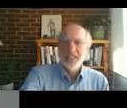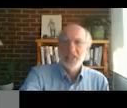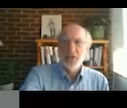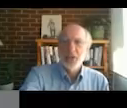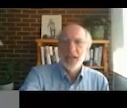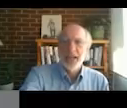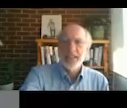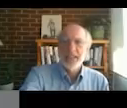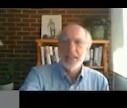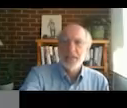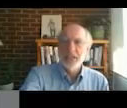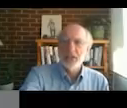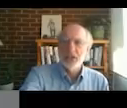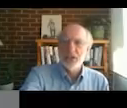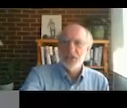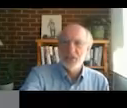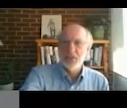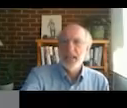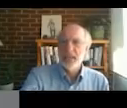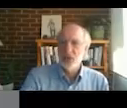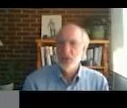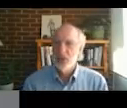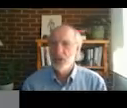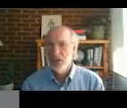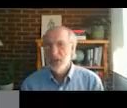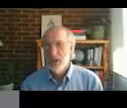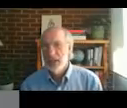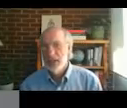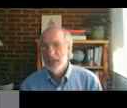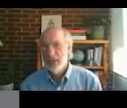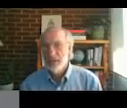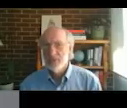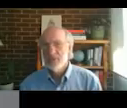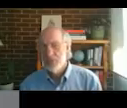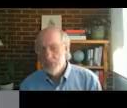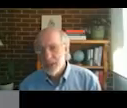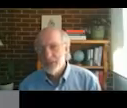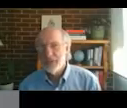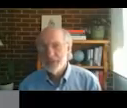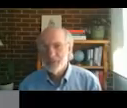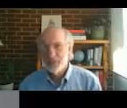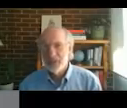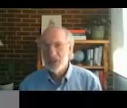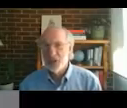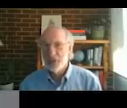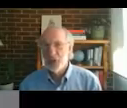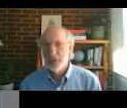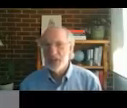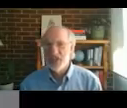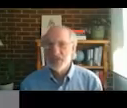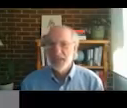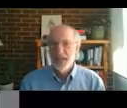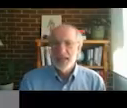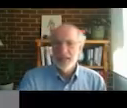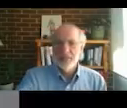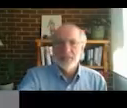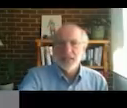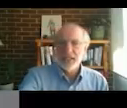Okay, so I think that video showed some actual brief teaching